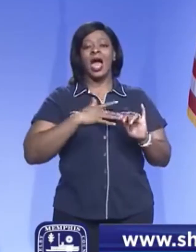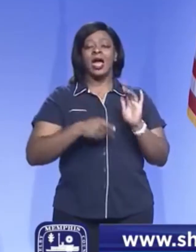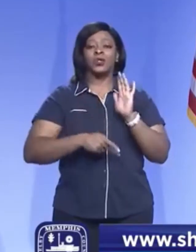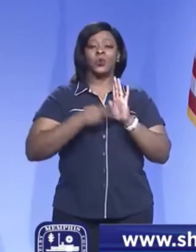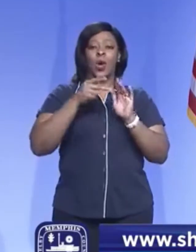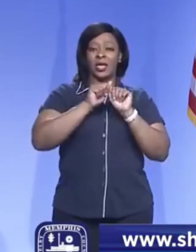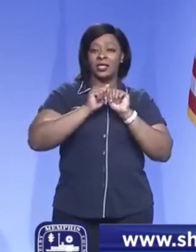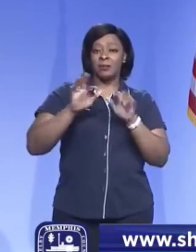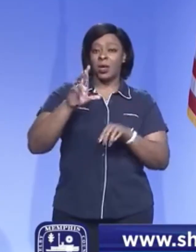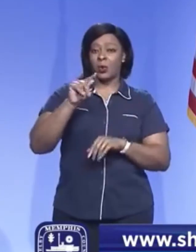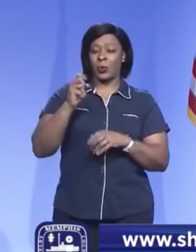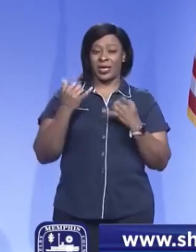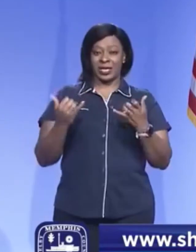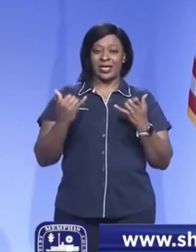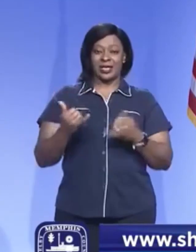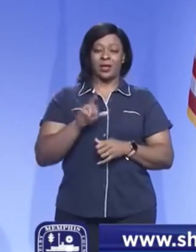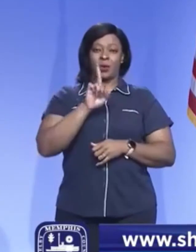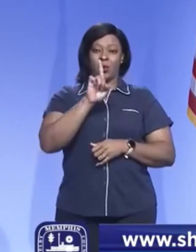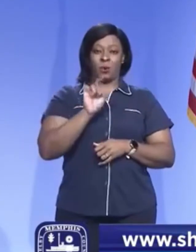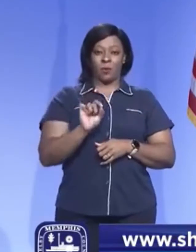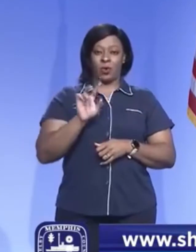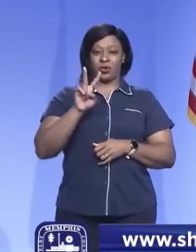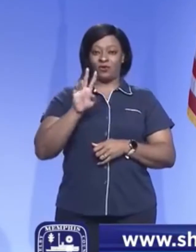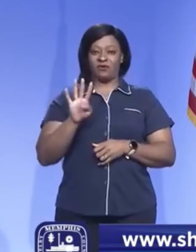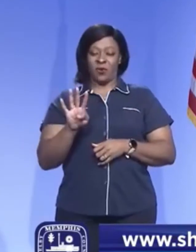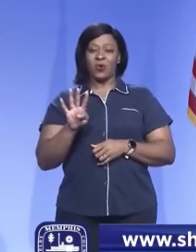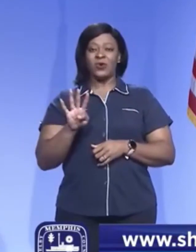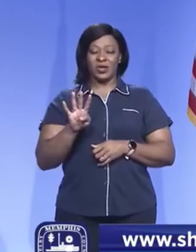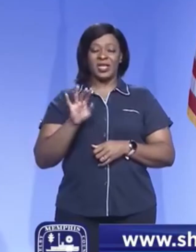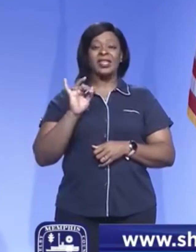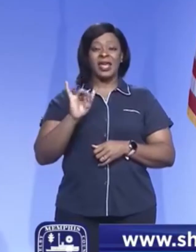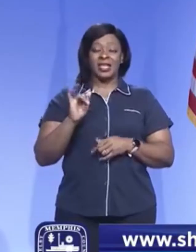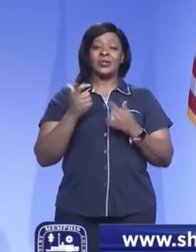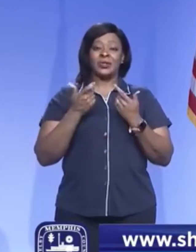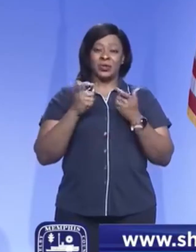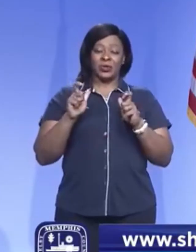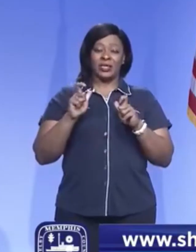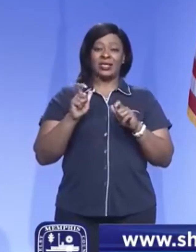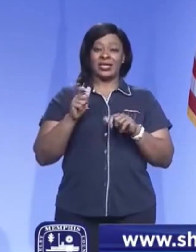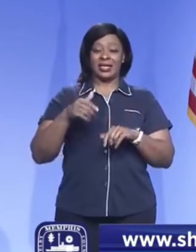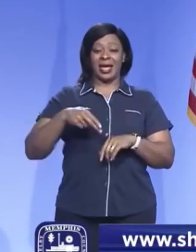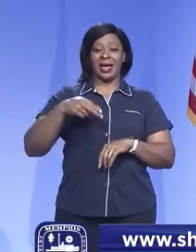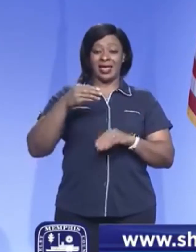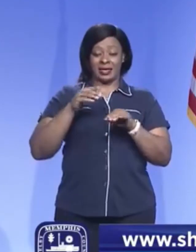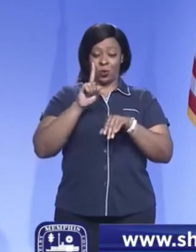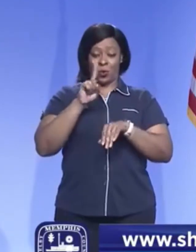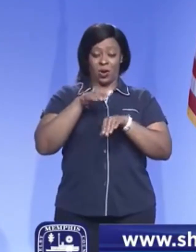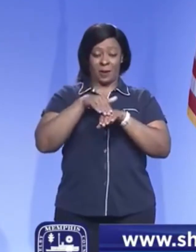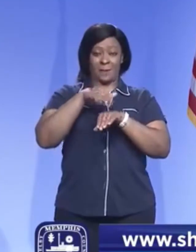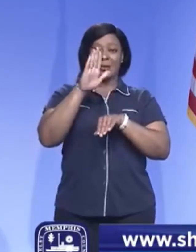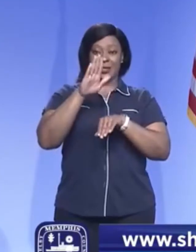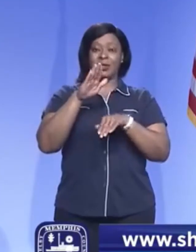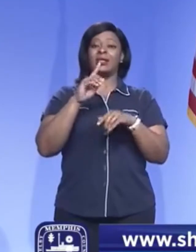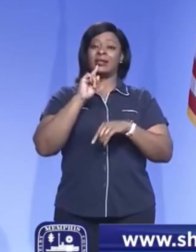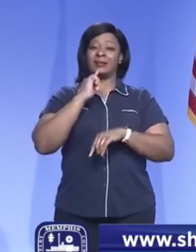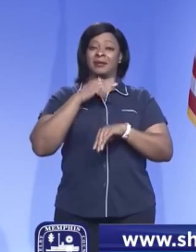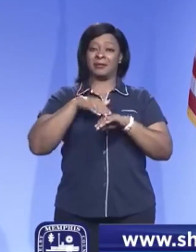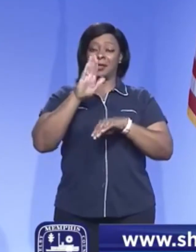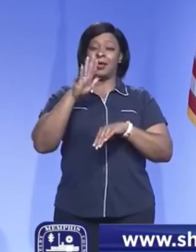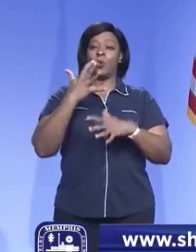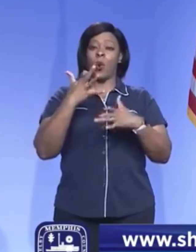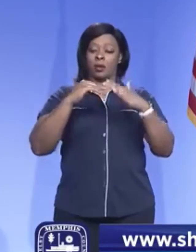at the current time is 1.24, which is significantly higher than 1 or less than 1, which is our